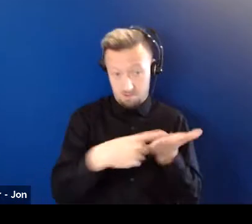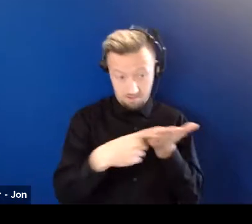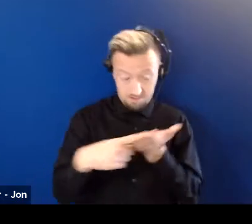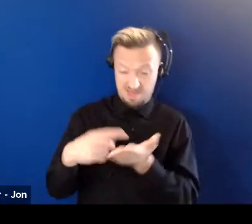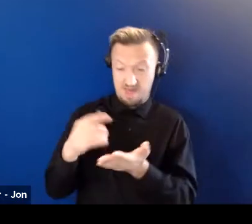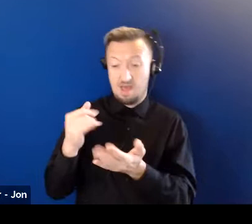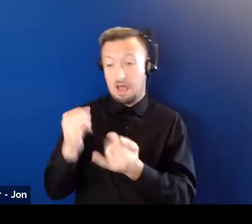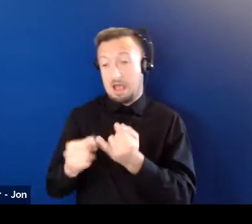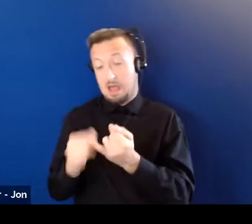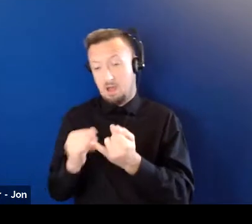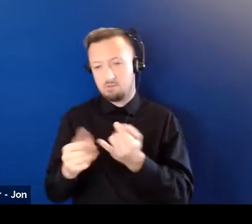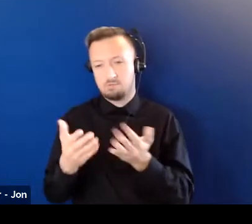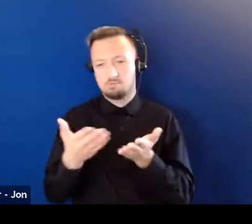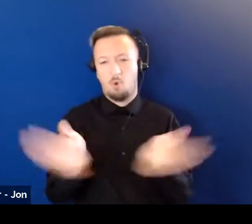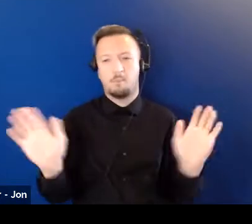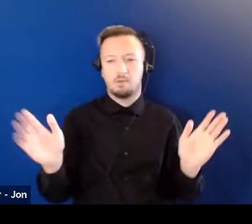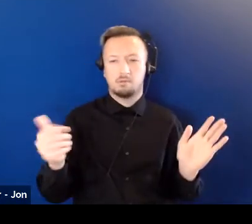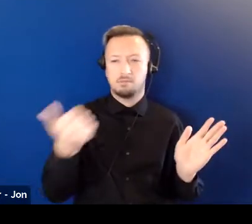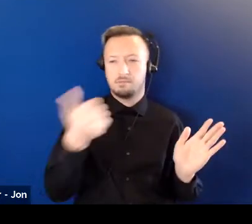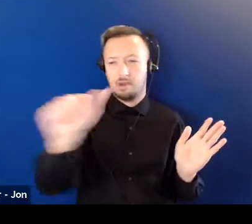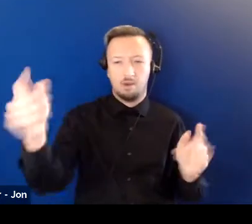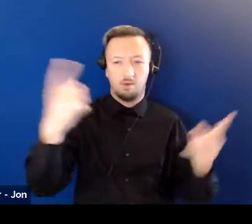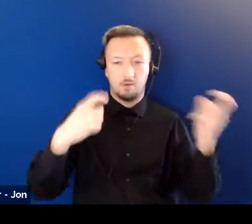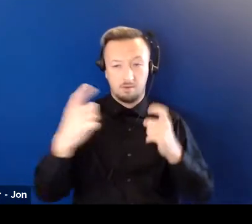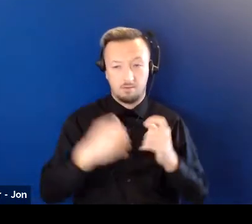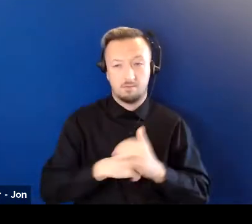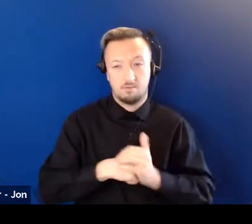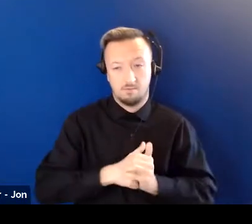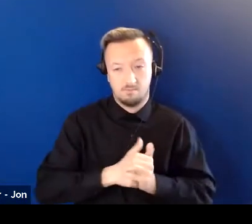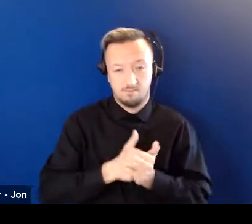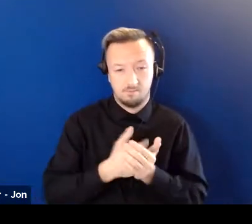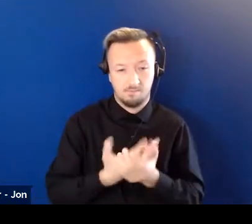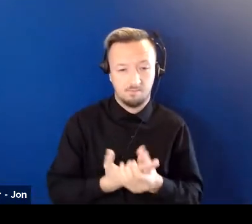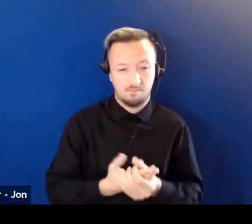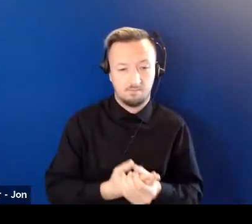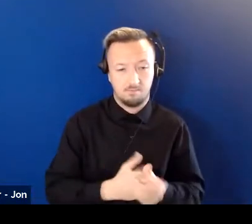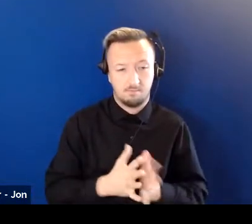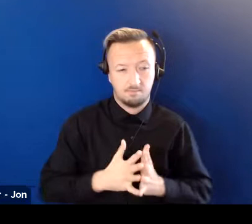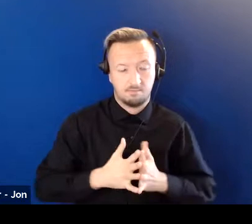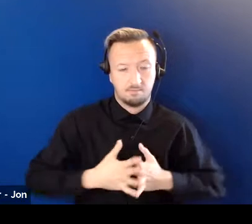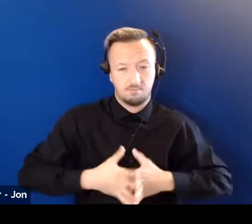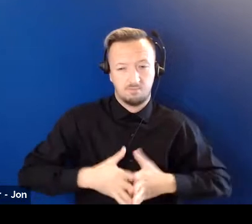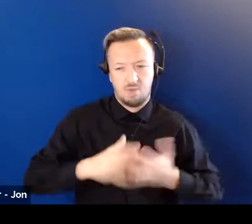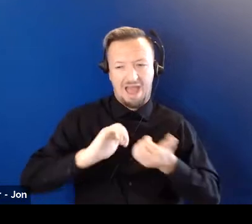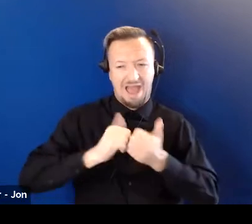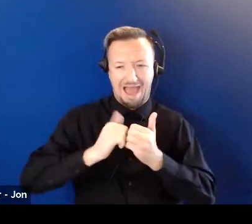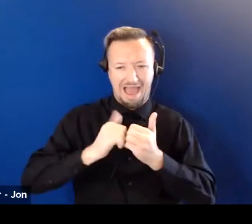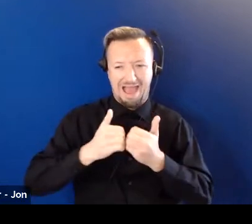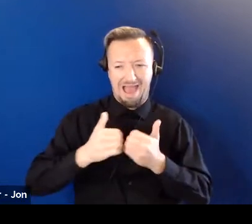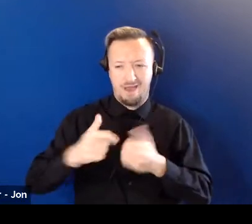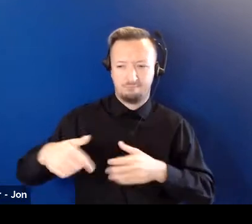the audience for any questions that you might have about how we put this collaborative together.